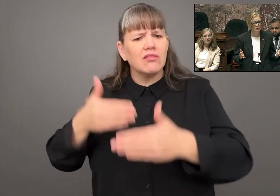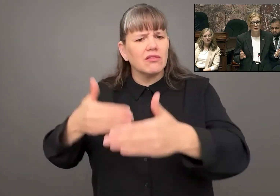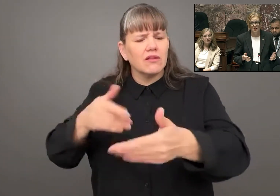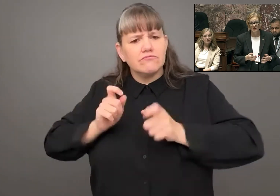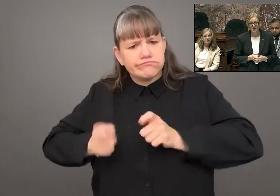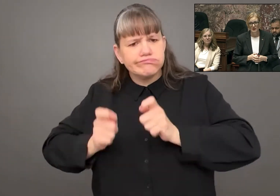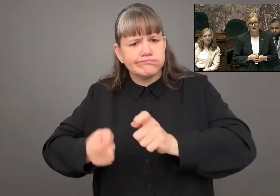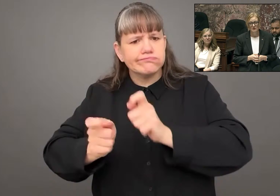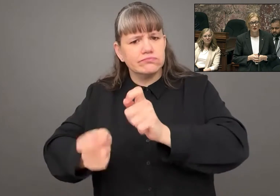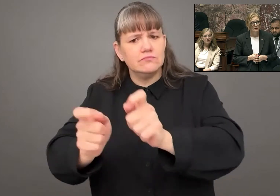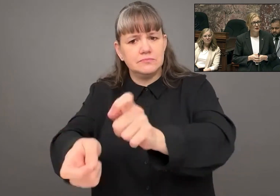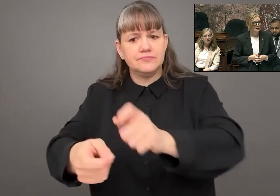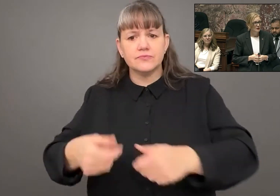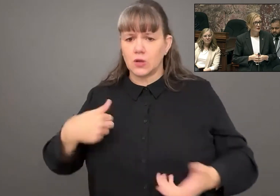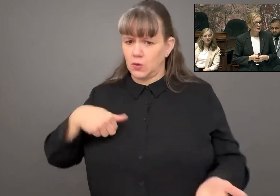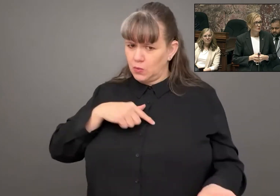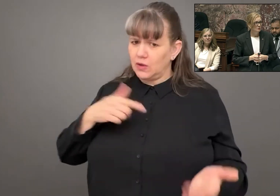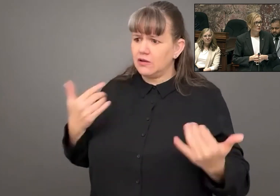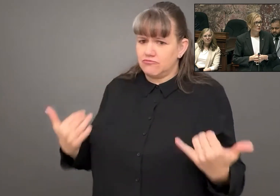question of our deficit.